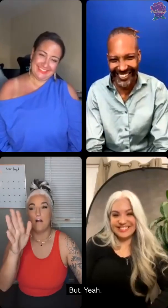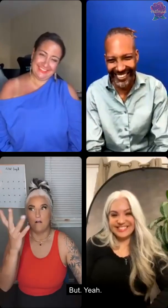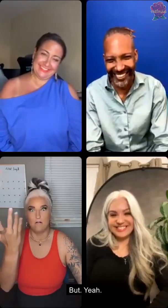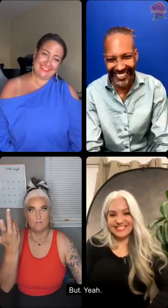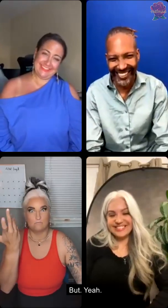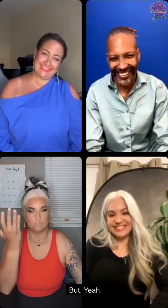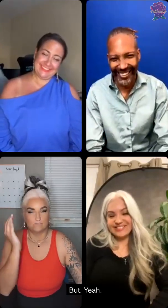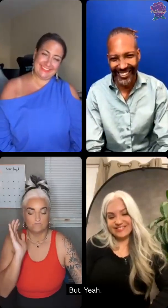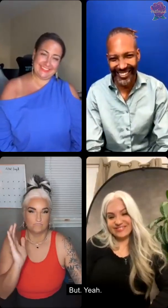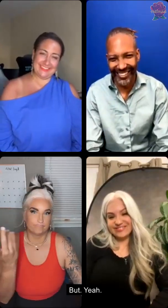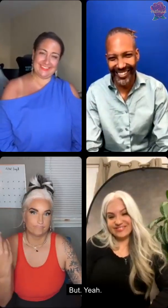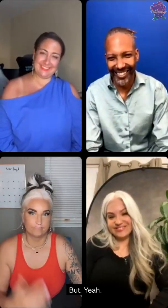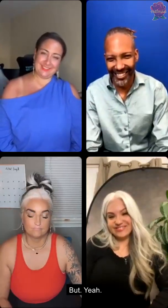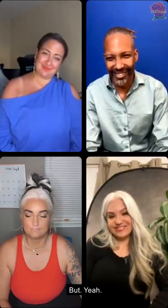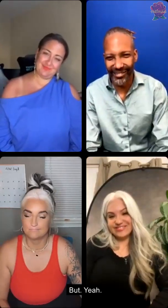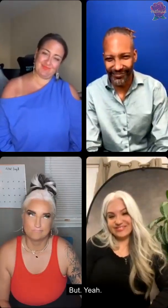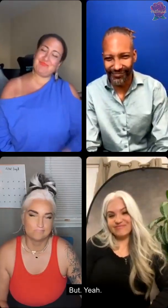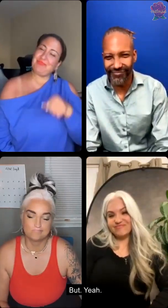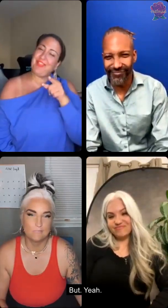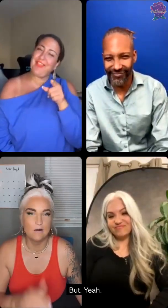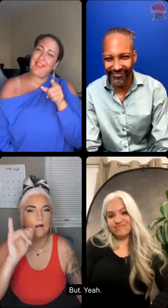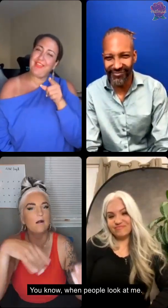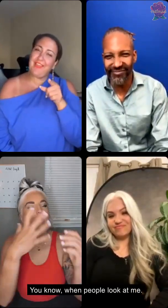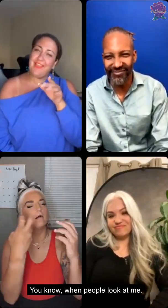But yeah,